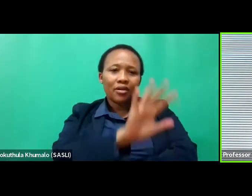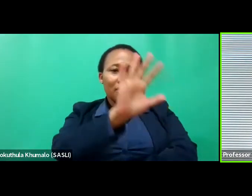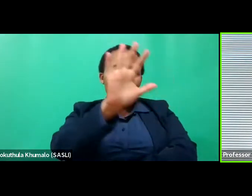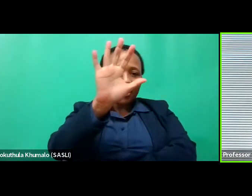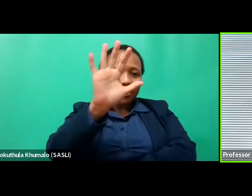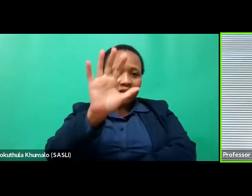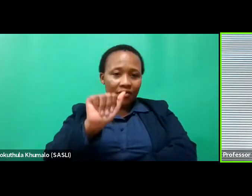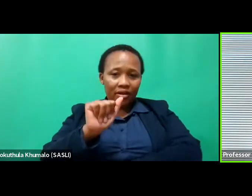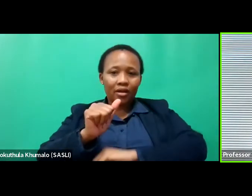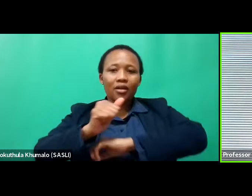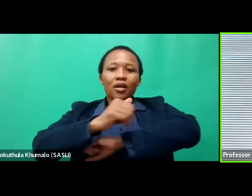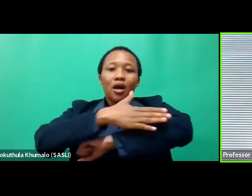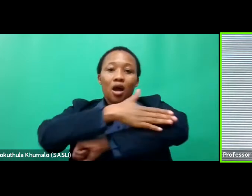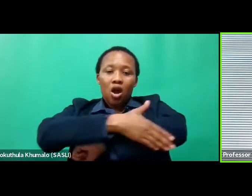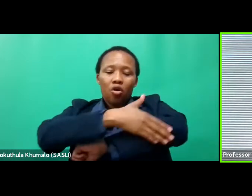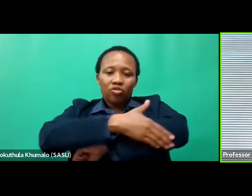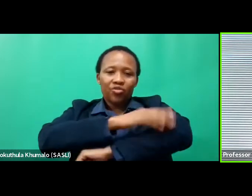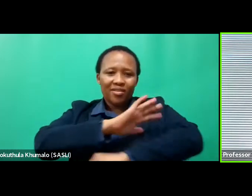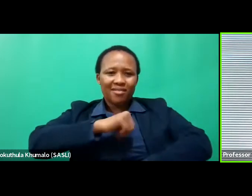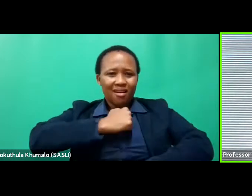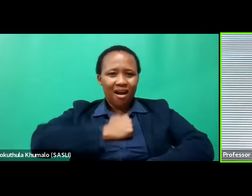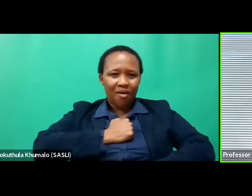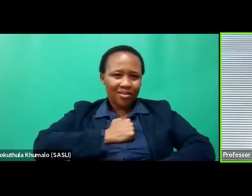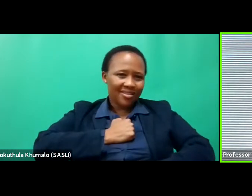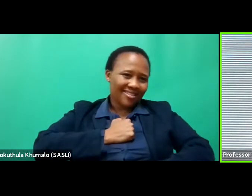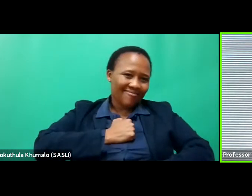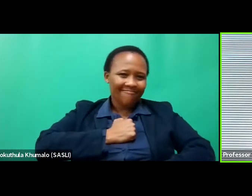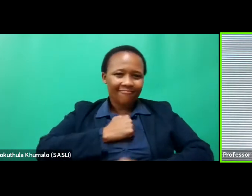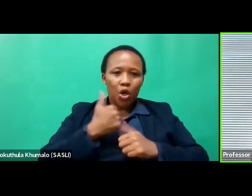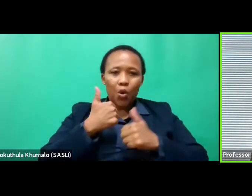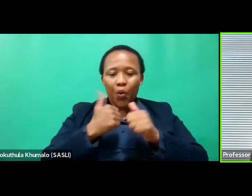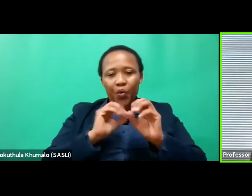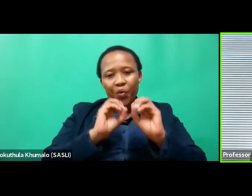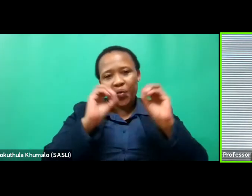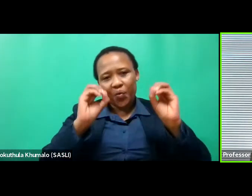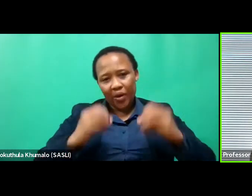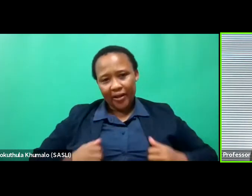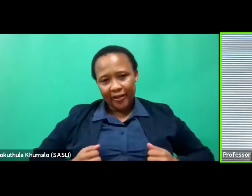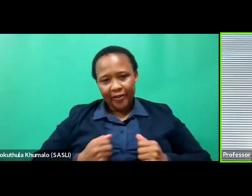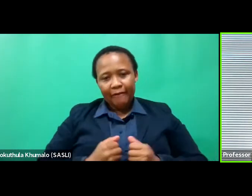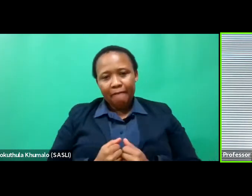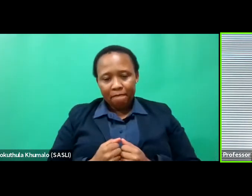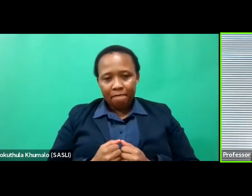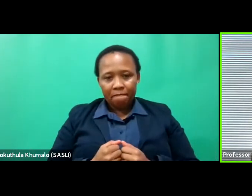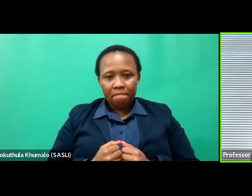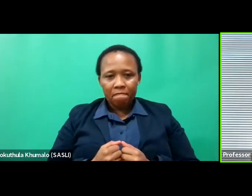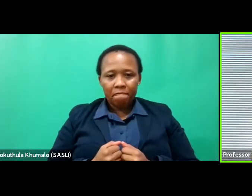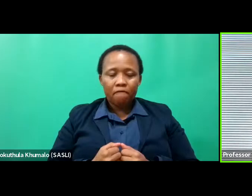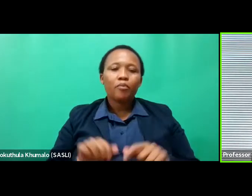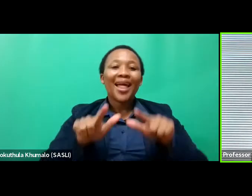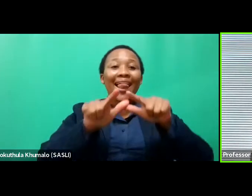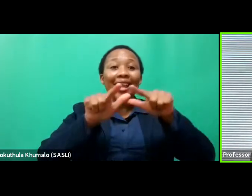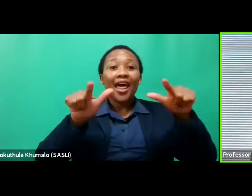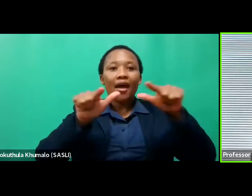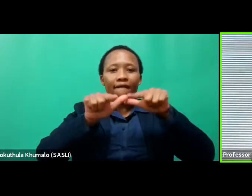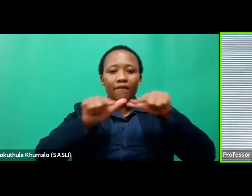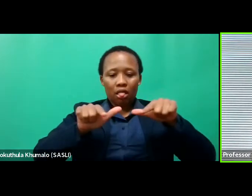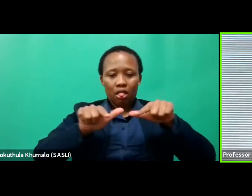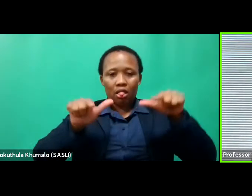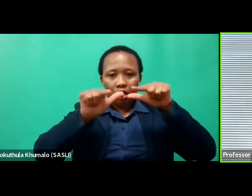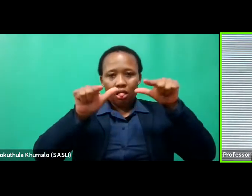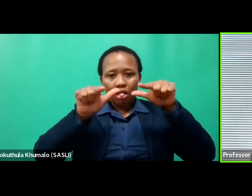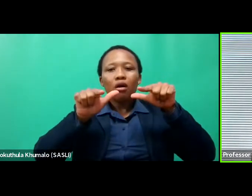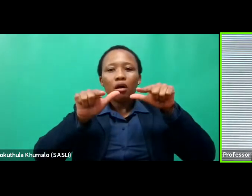So there was some study in 2019 said that we have higher levels of inequality. We have the highest levels